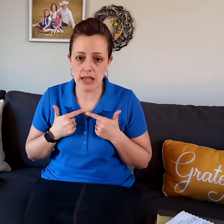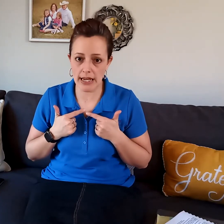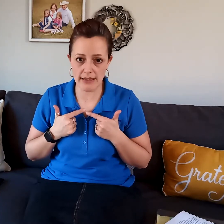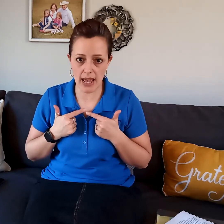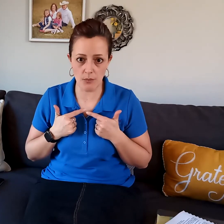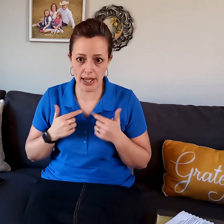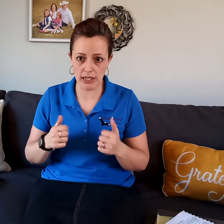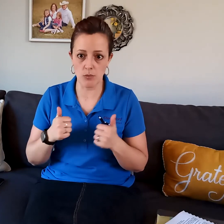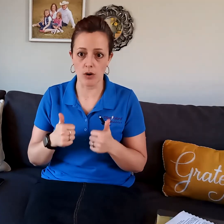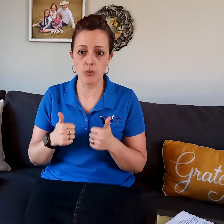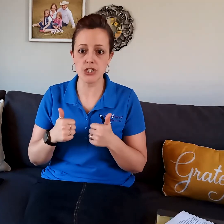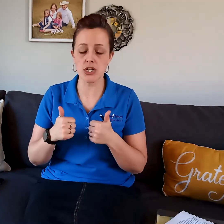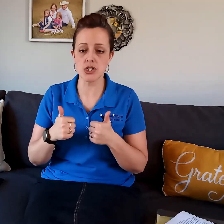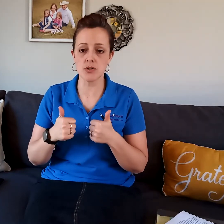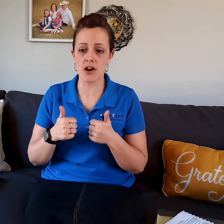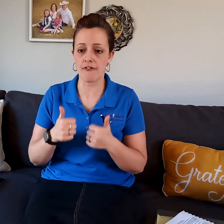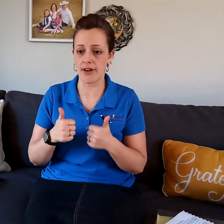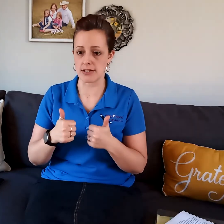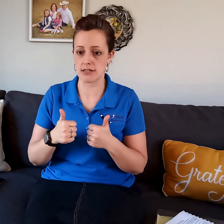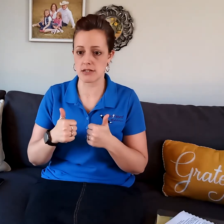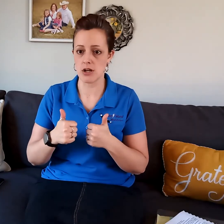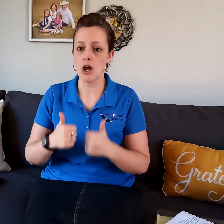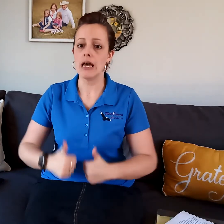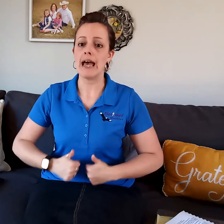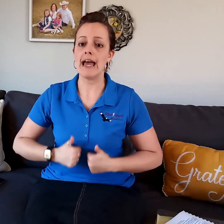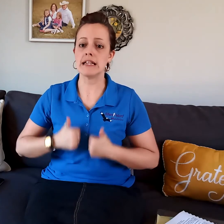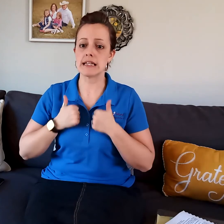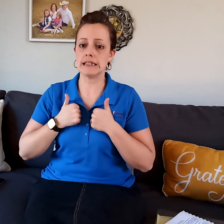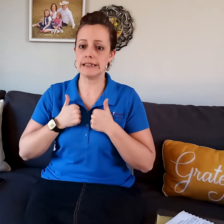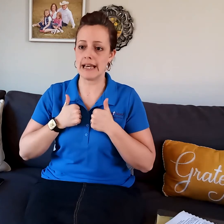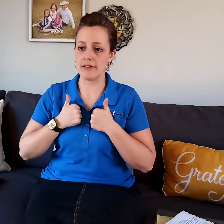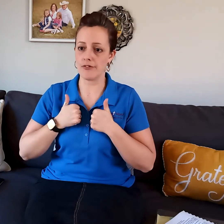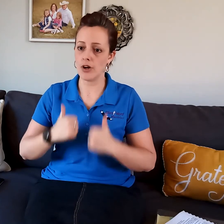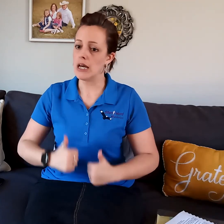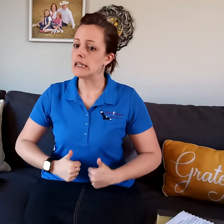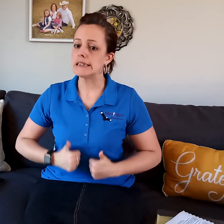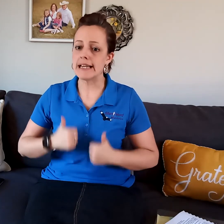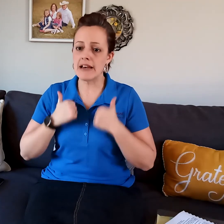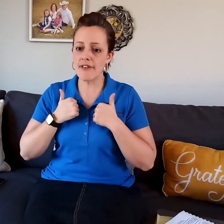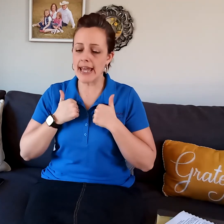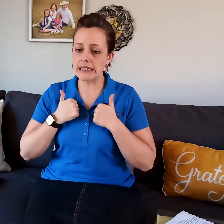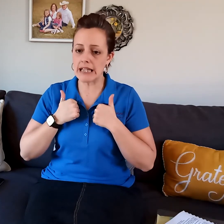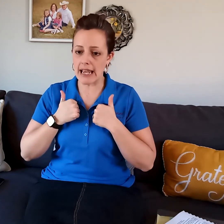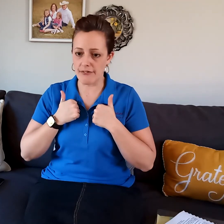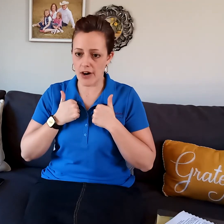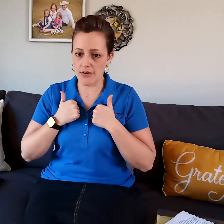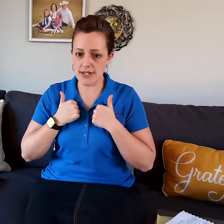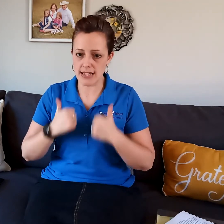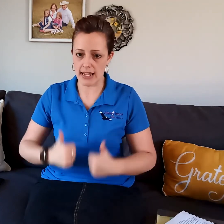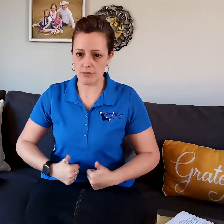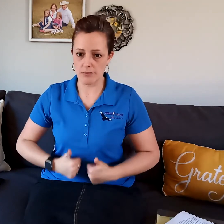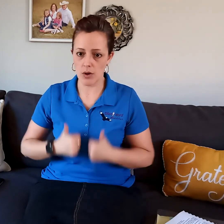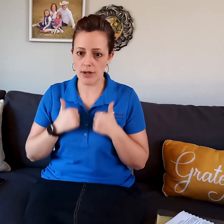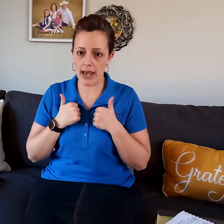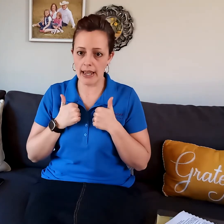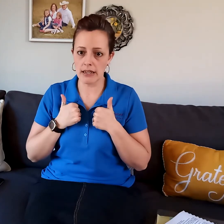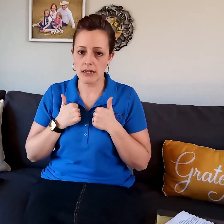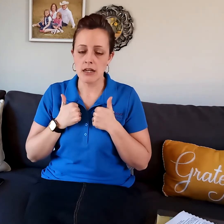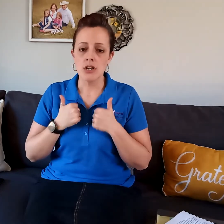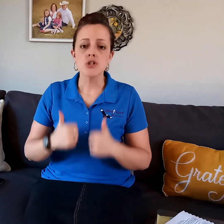it that way anymore. We just use our fists. And it's live. Live and life are the same, okay? So